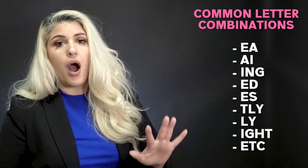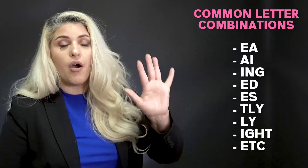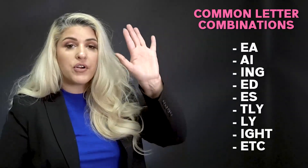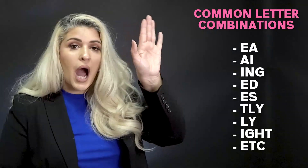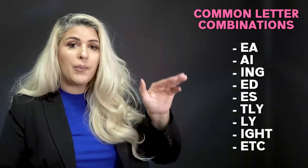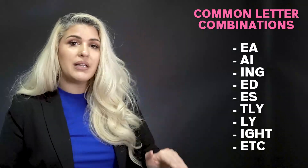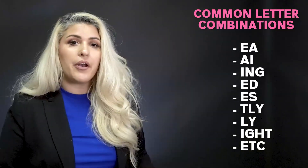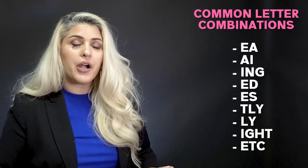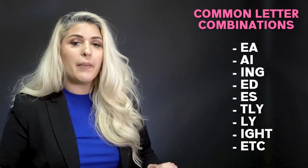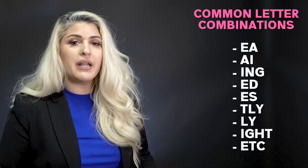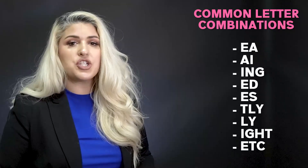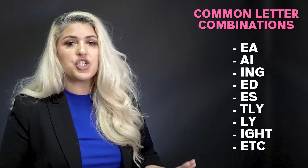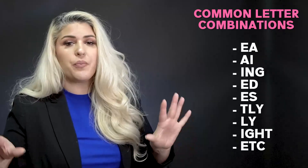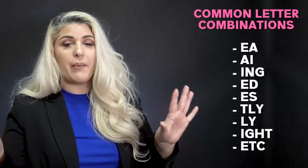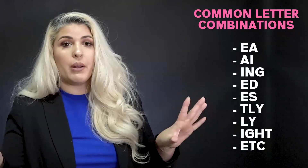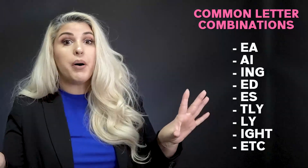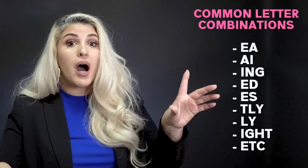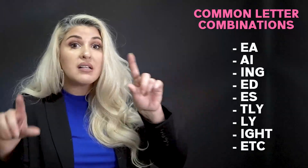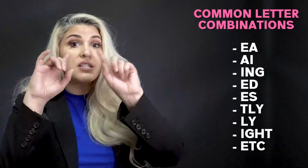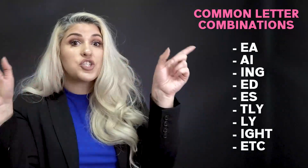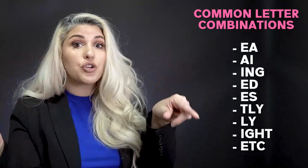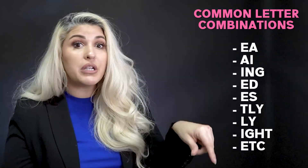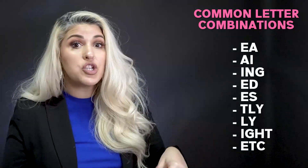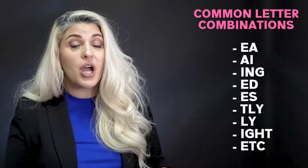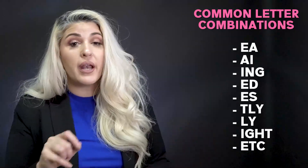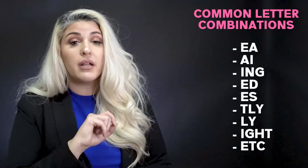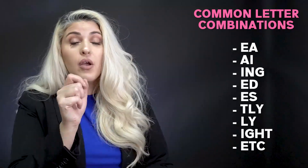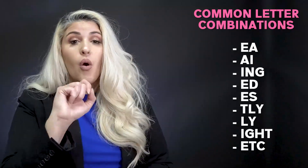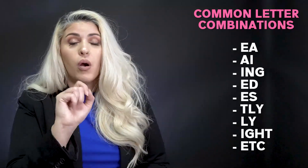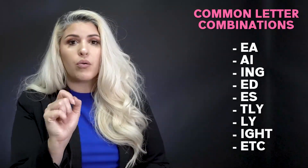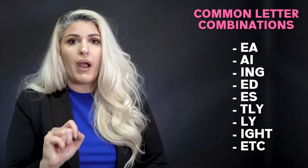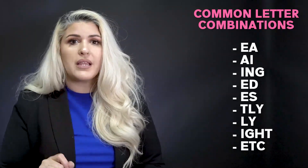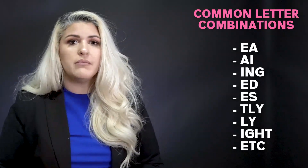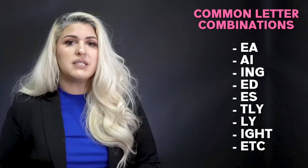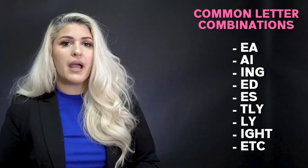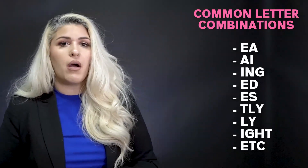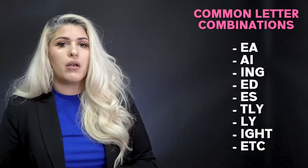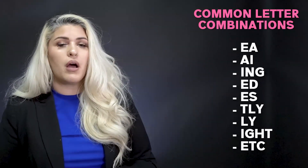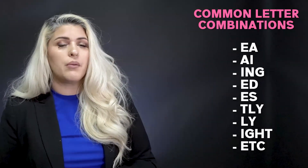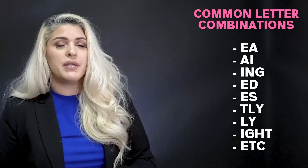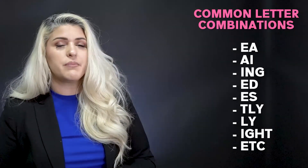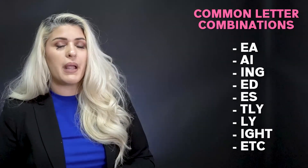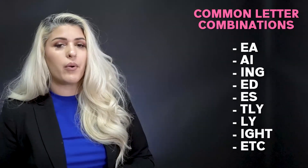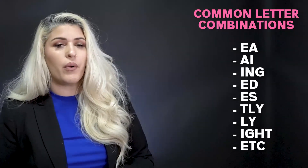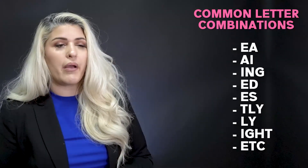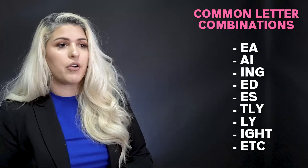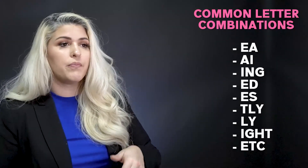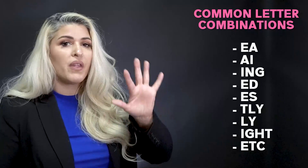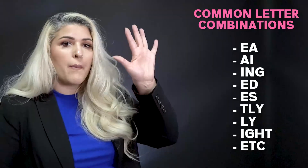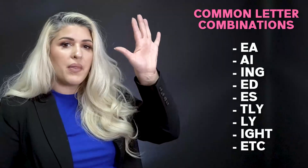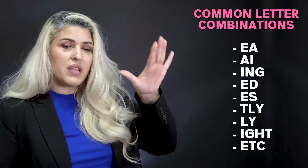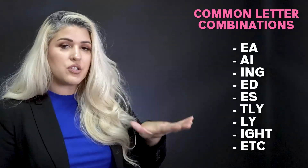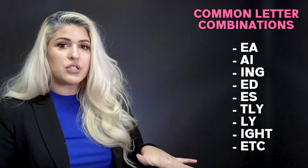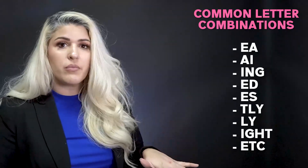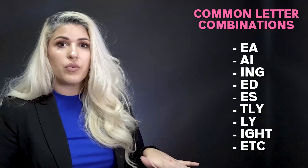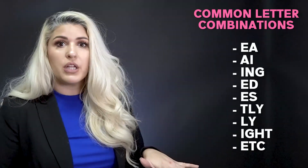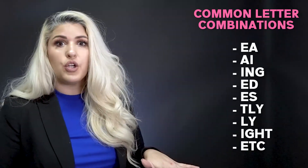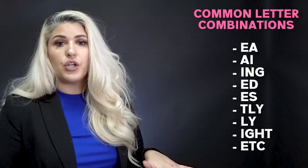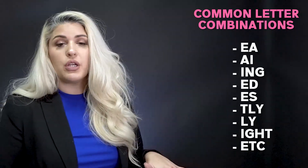of common letter combinations. You might want to pause it, screenshot it, or write them down on a piece of paper or whatever. But these are some really good